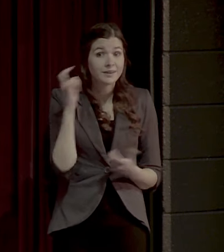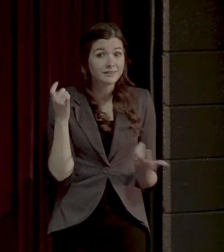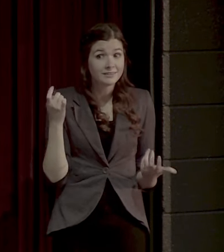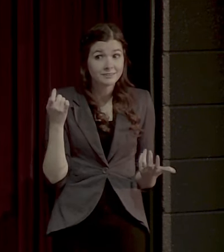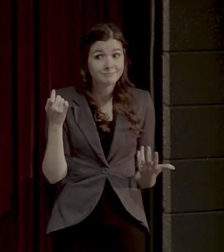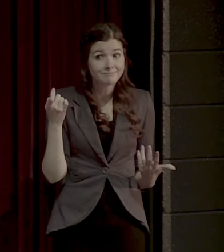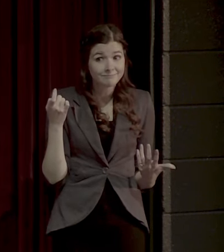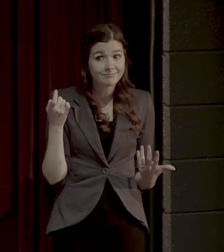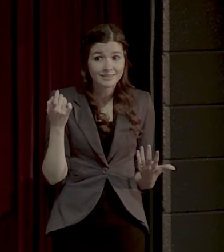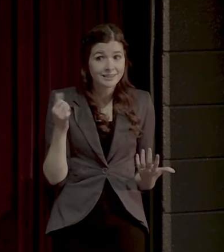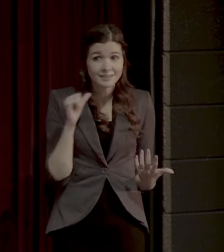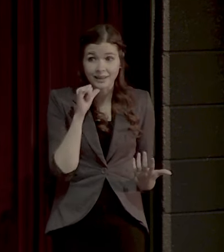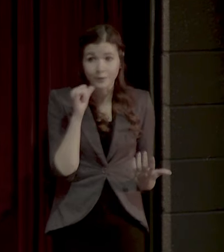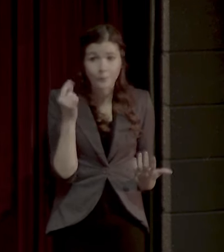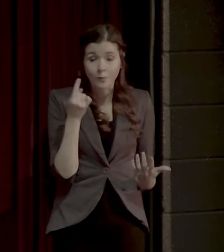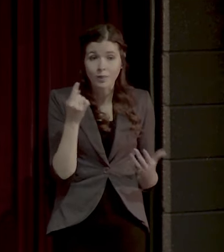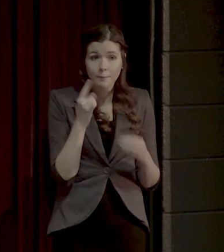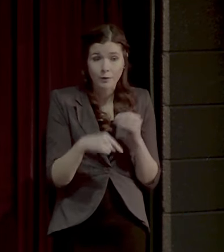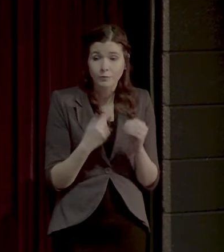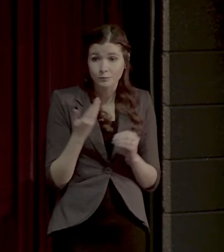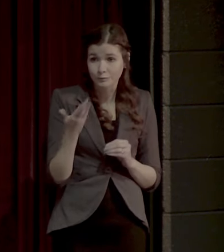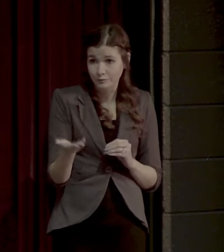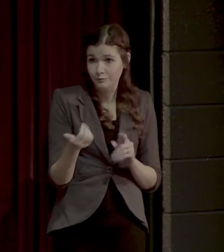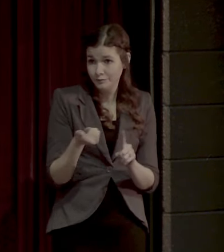all, it's not just about you.